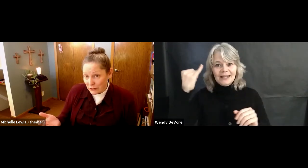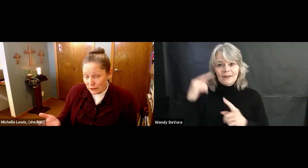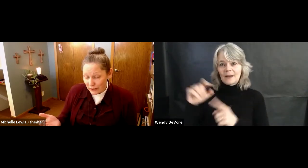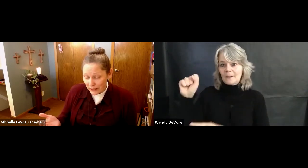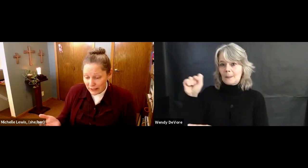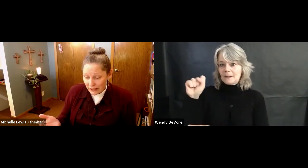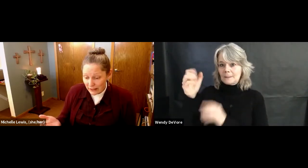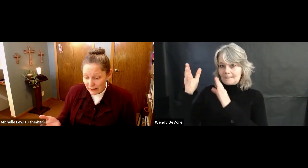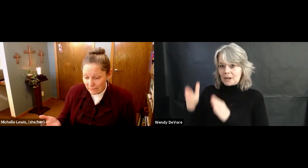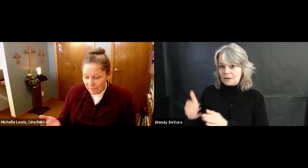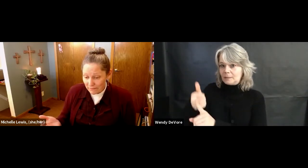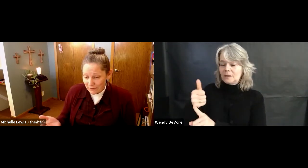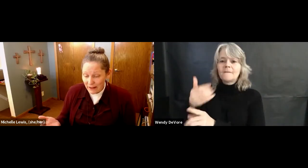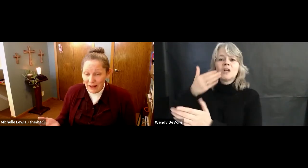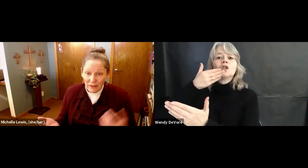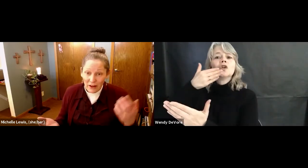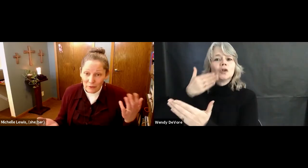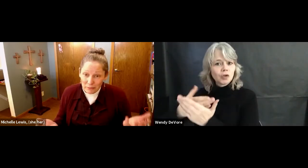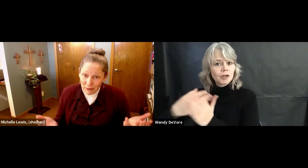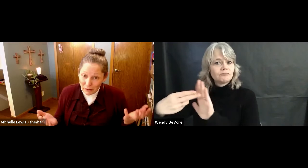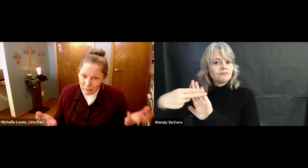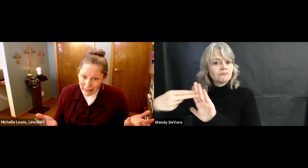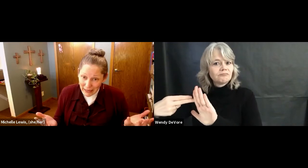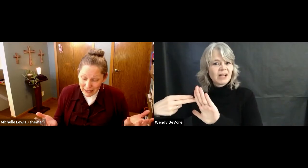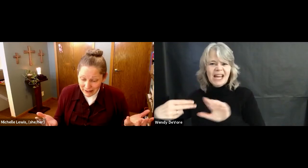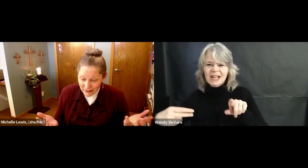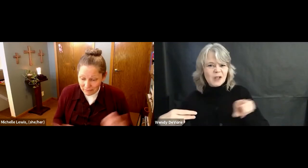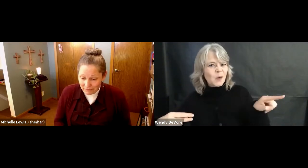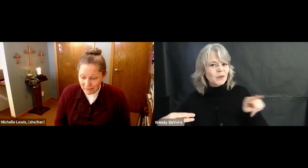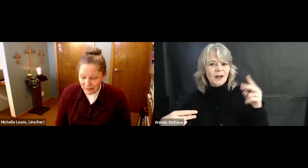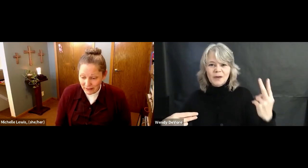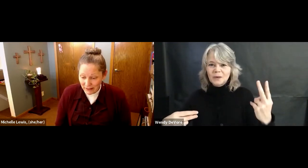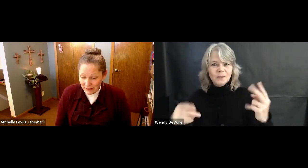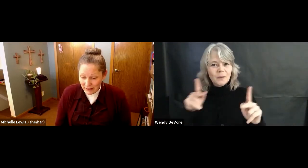is good and the other people are bad,